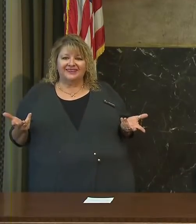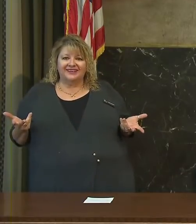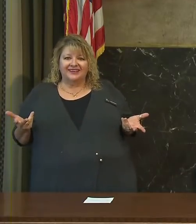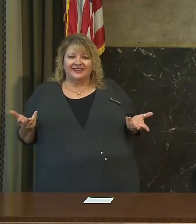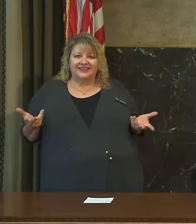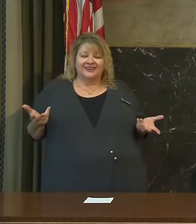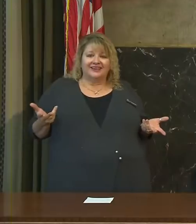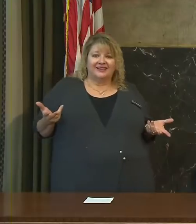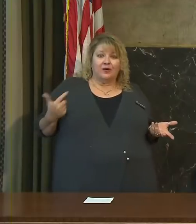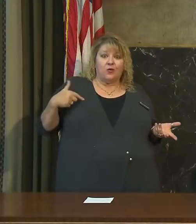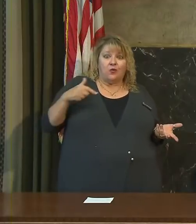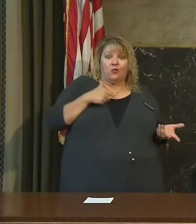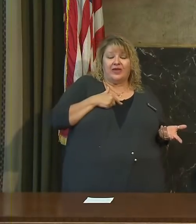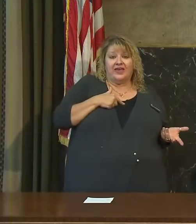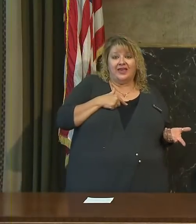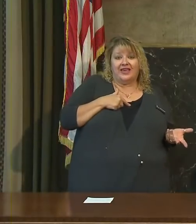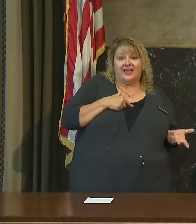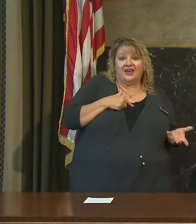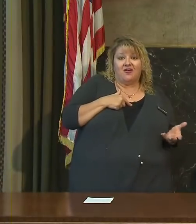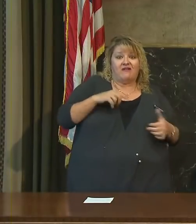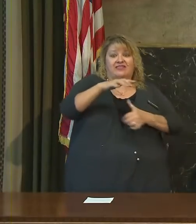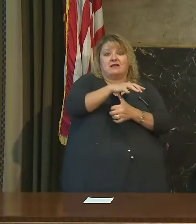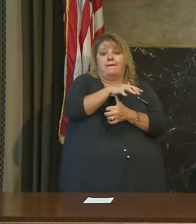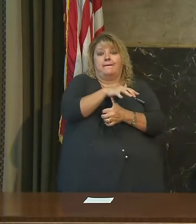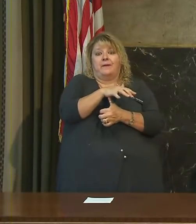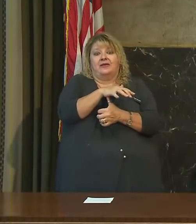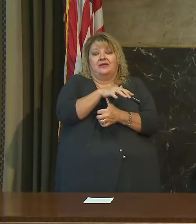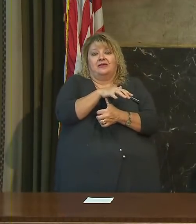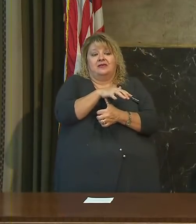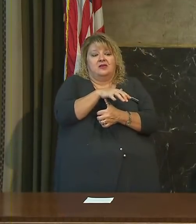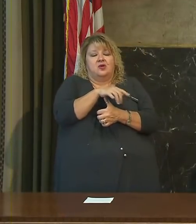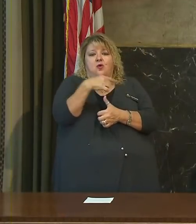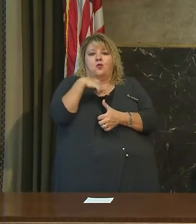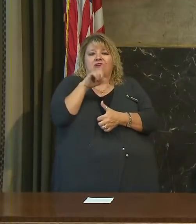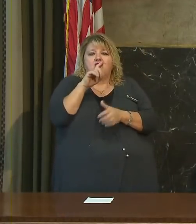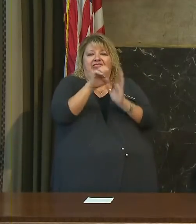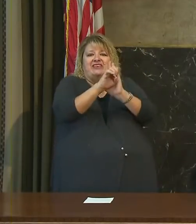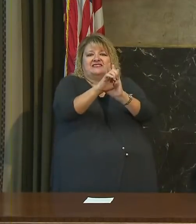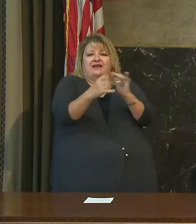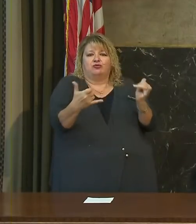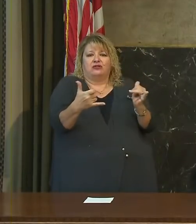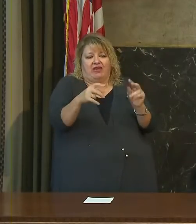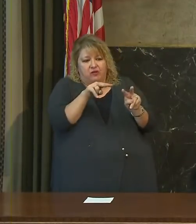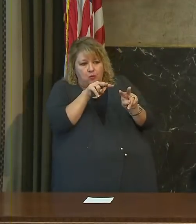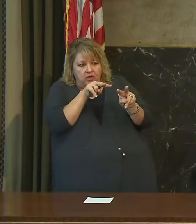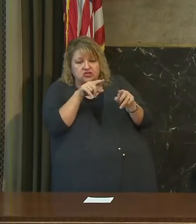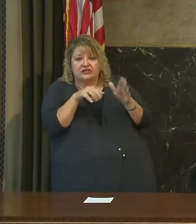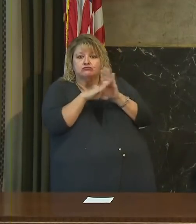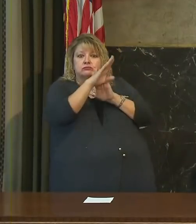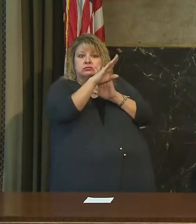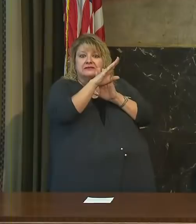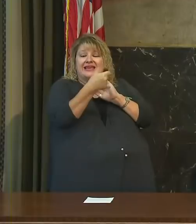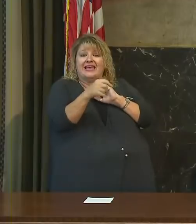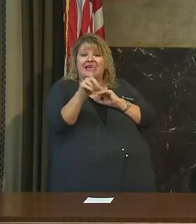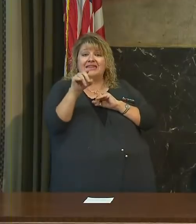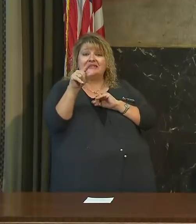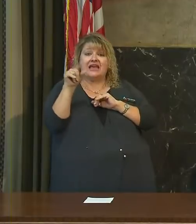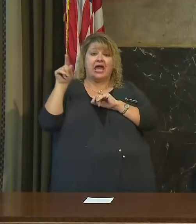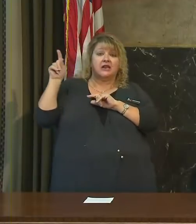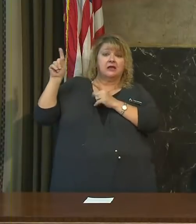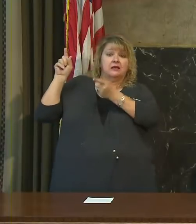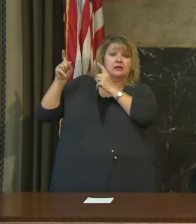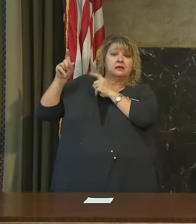are, unfortunately, the leading edge in the nation for this surge right now. So any data that's going to